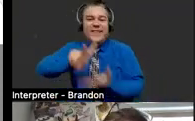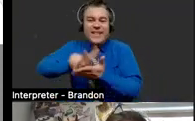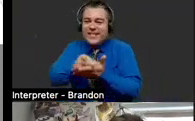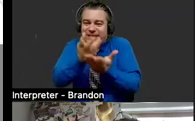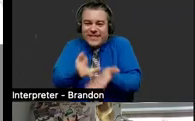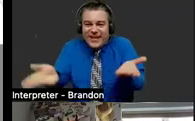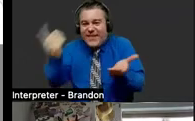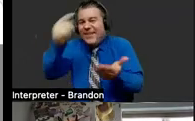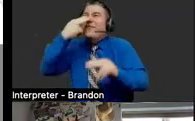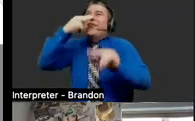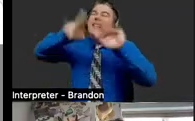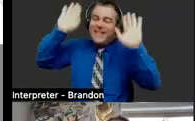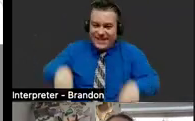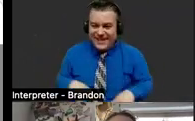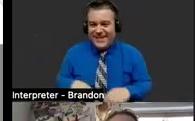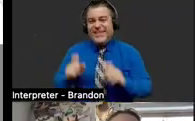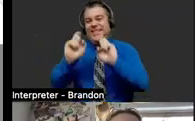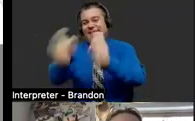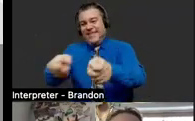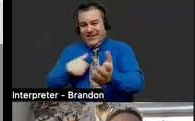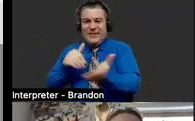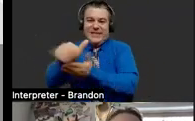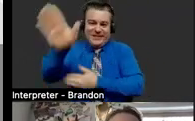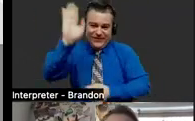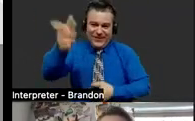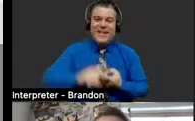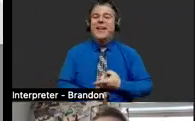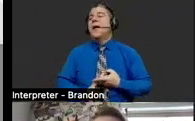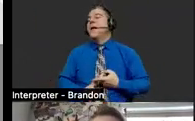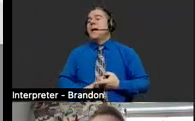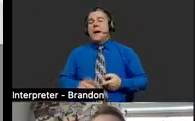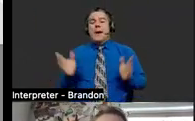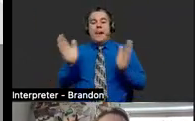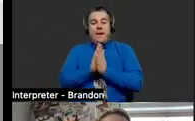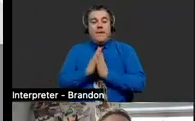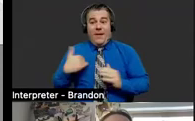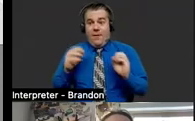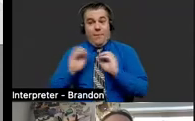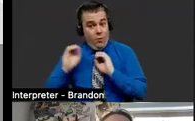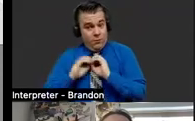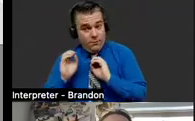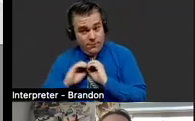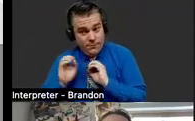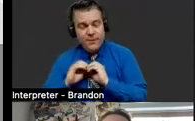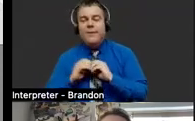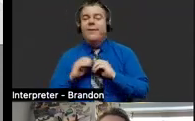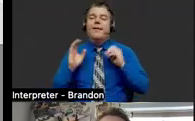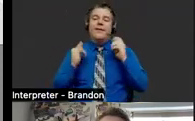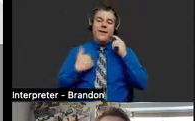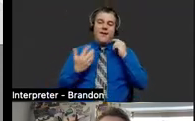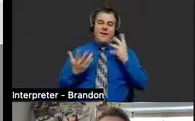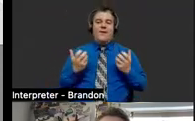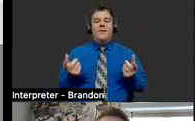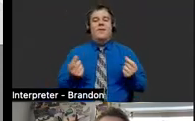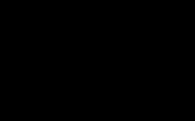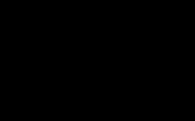so fun. I think they're so fun. Okay. I have more prizes. So what I want to do is I want to open